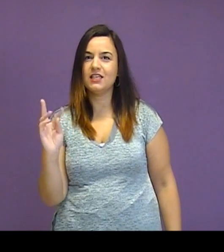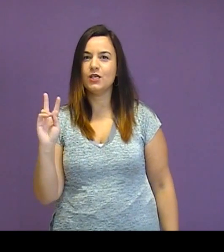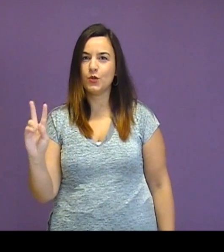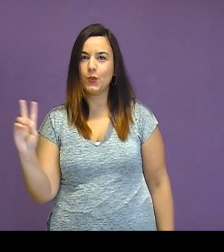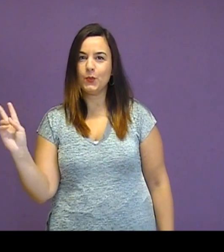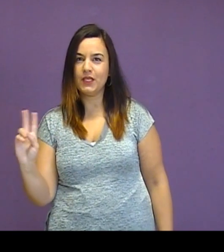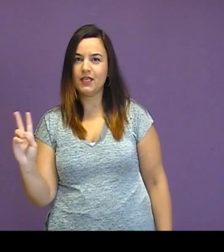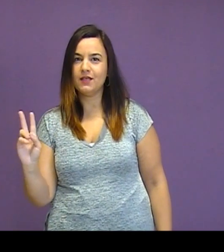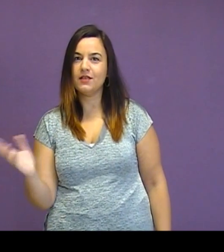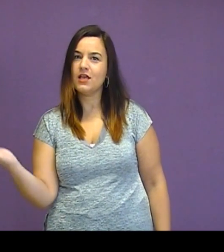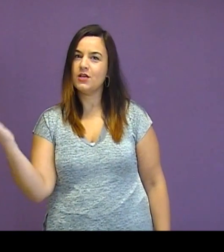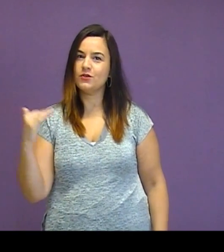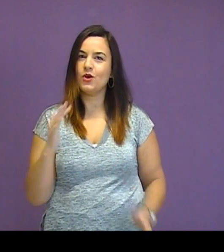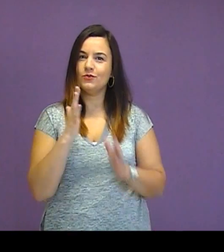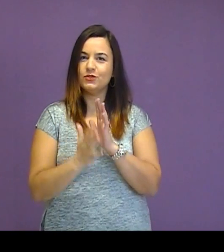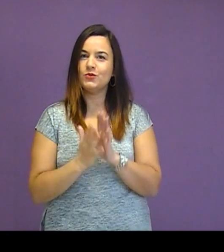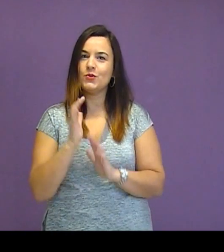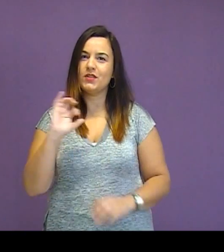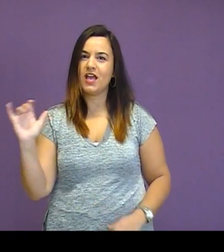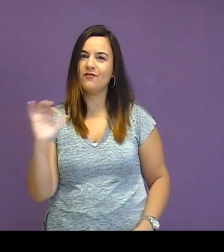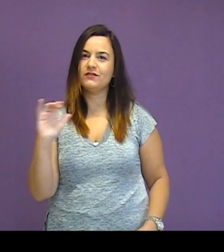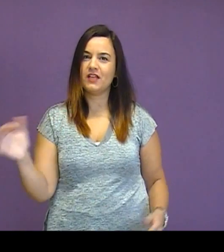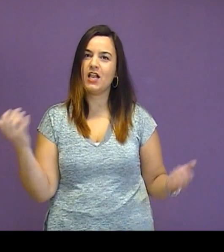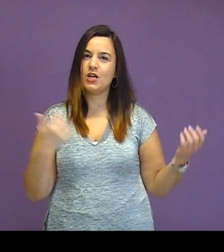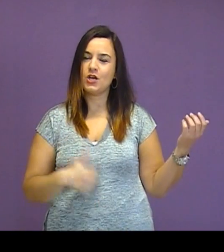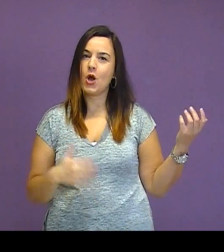V. Come and do the alphabet rock with